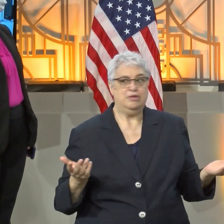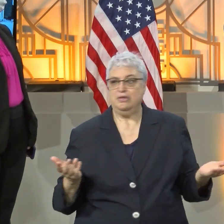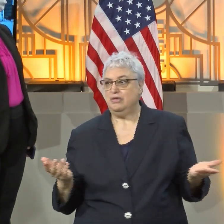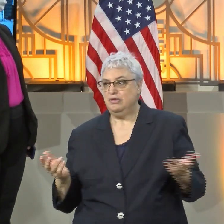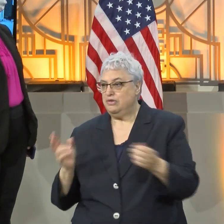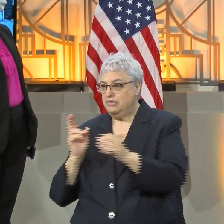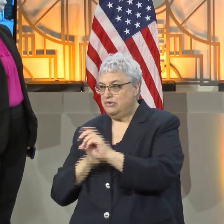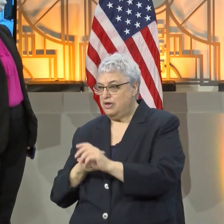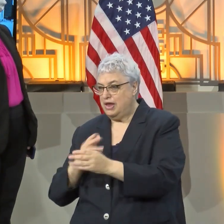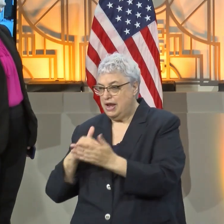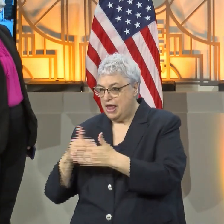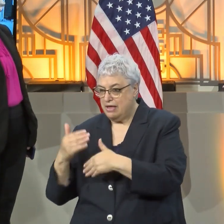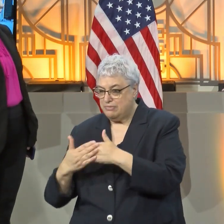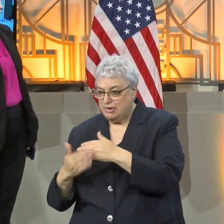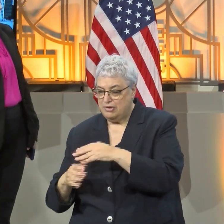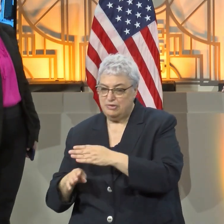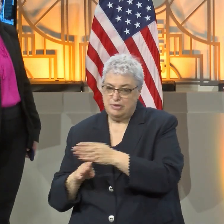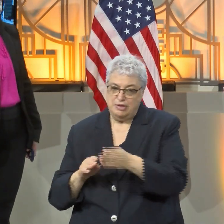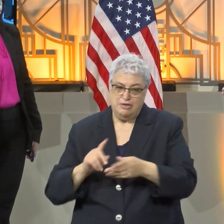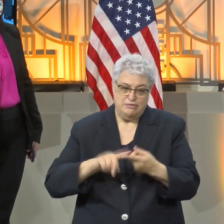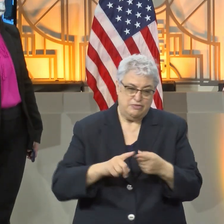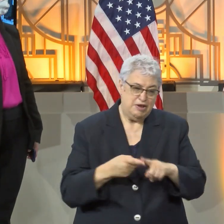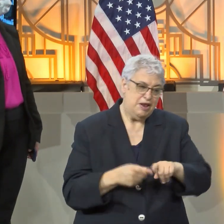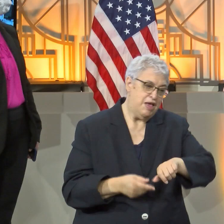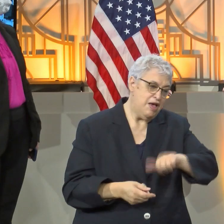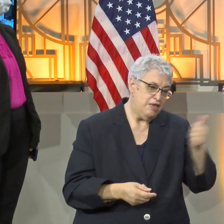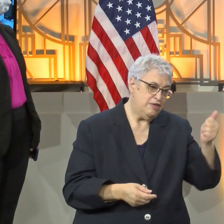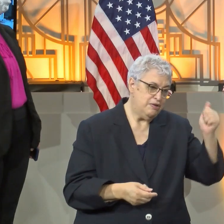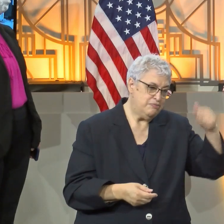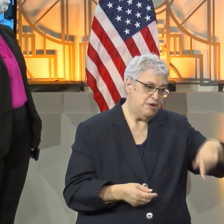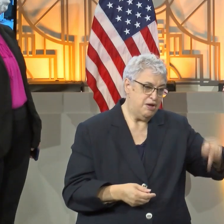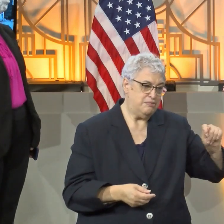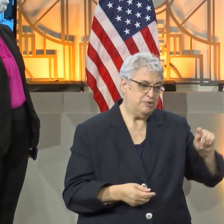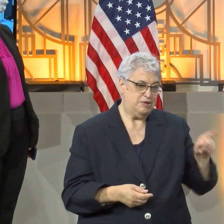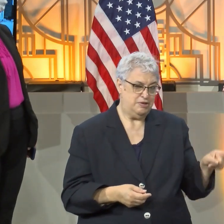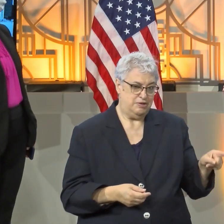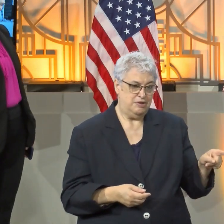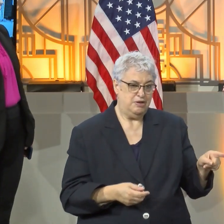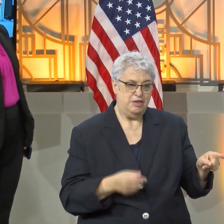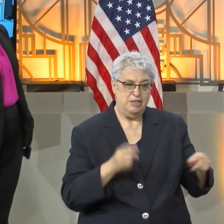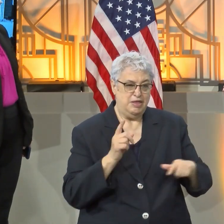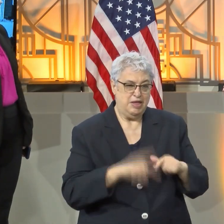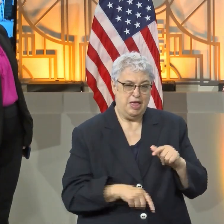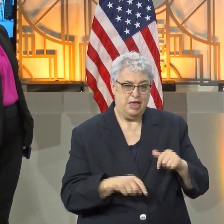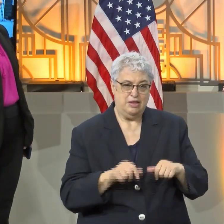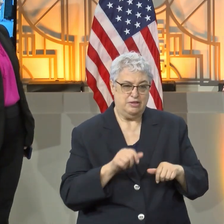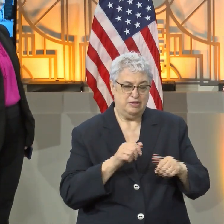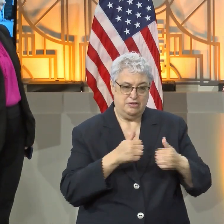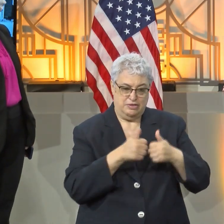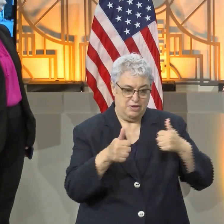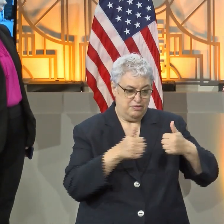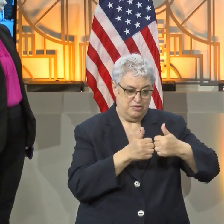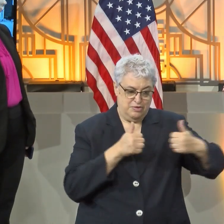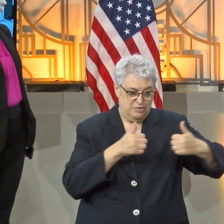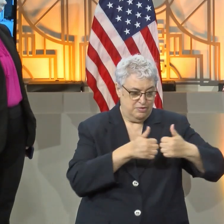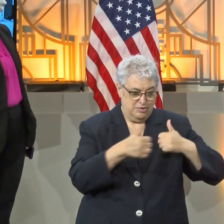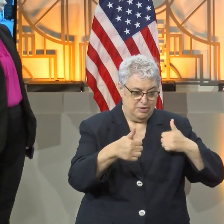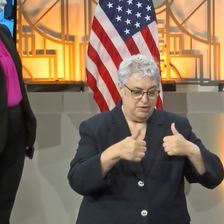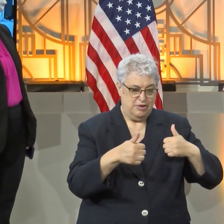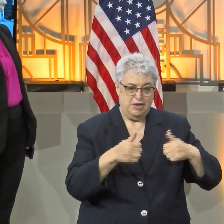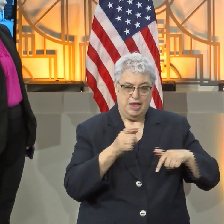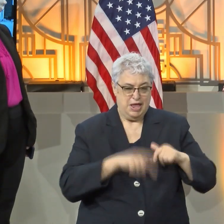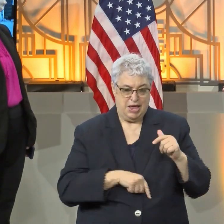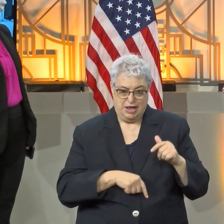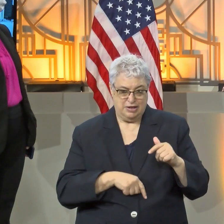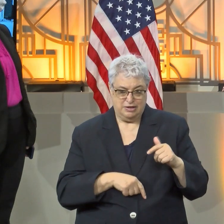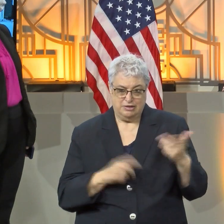stay with their neighbors or their friends in another apartment complex, and what's going to happen? They're not going to be able to socially distance. And if they're not able to socially